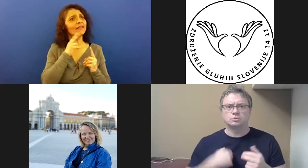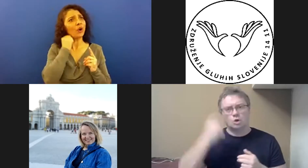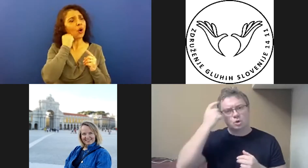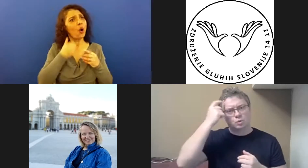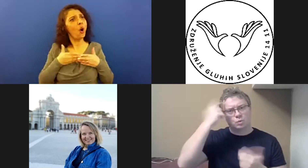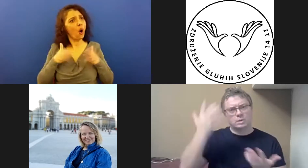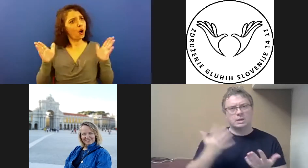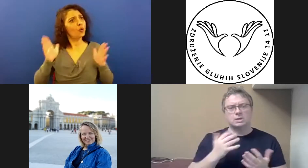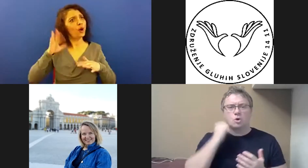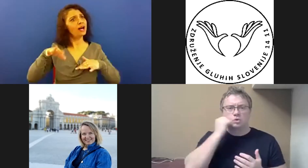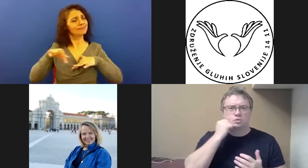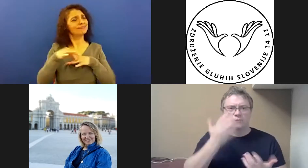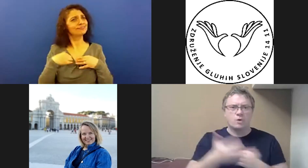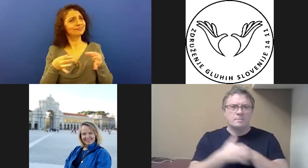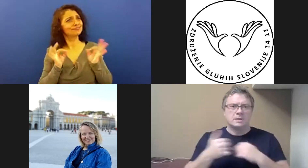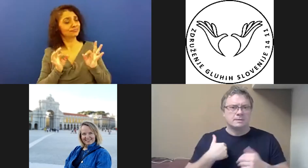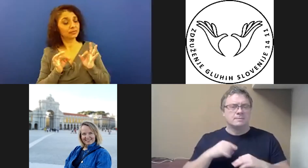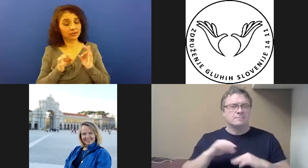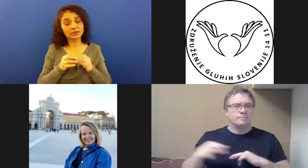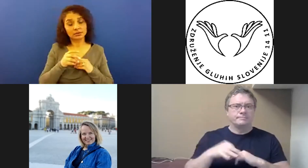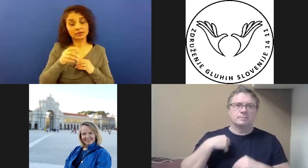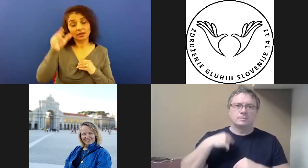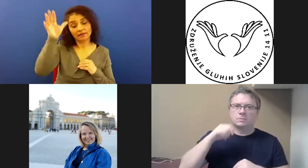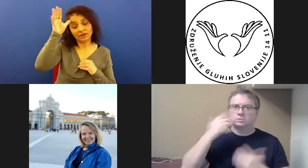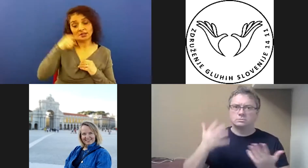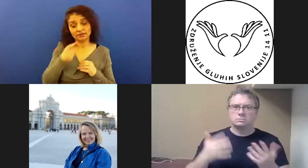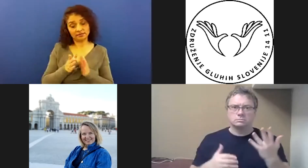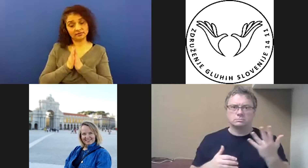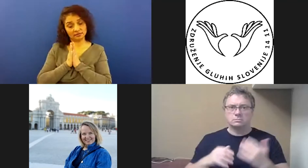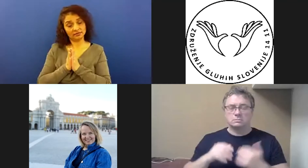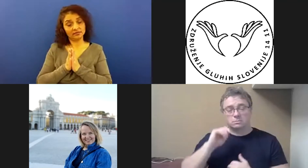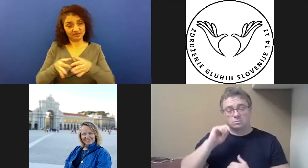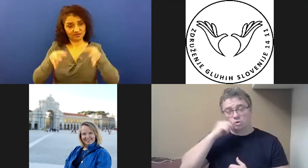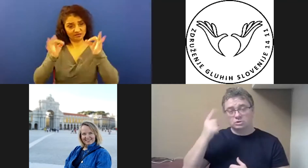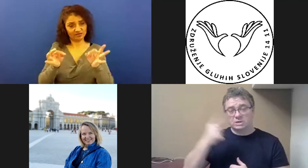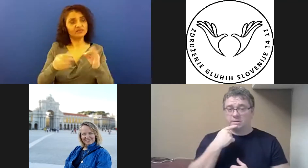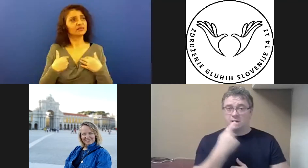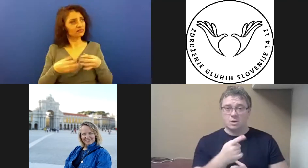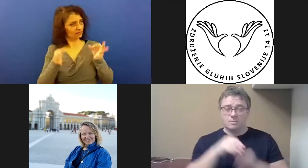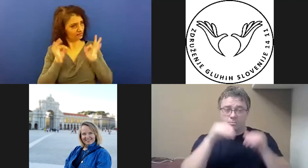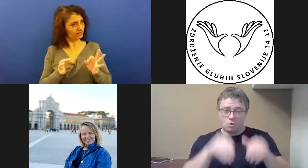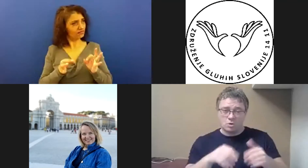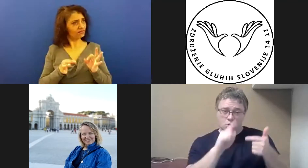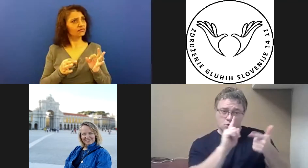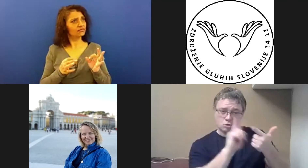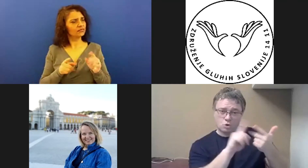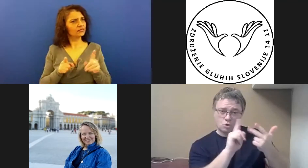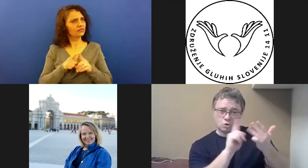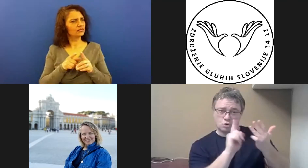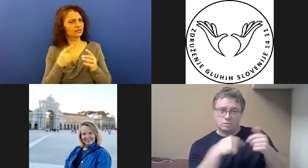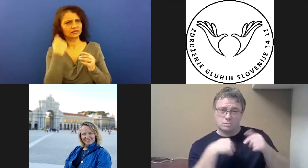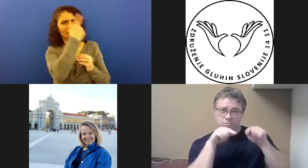Finding work was important. Being open about me being deaf and a Roma. Yes, I wanted a